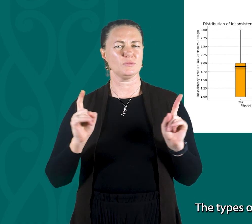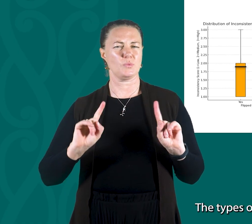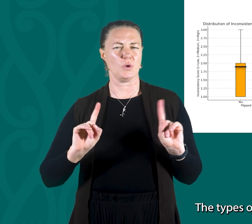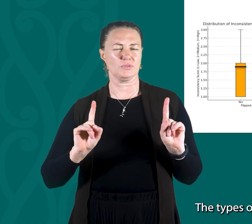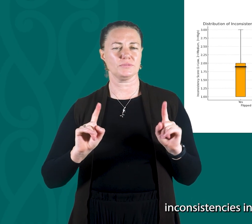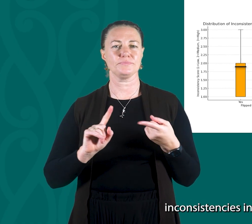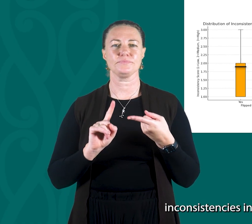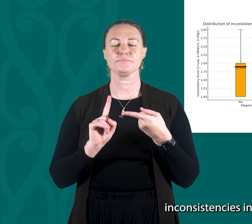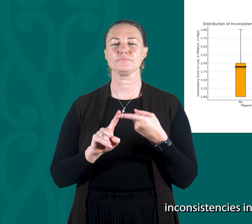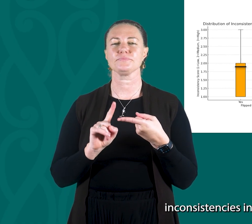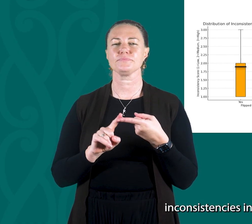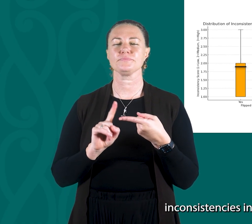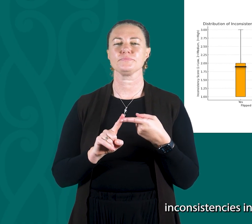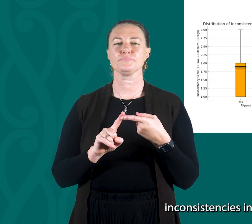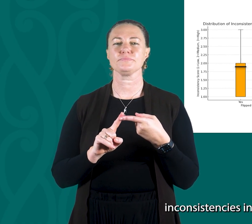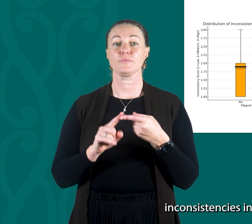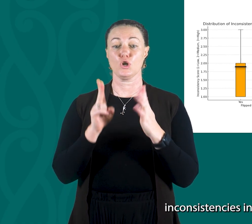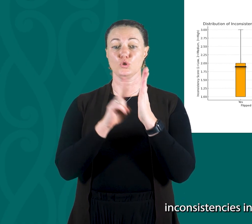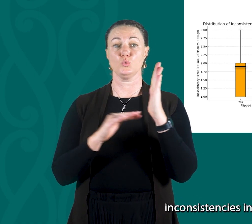The types of inconsistencies included